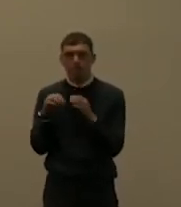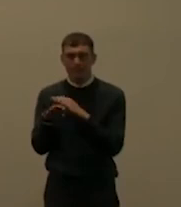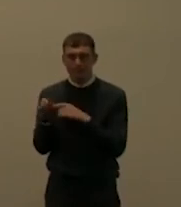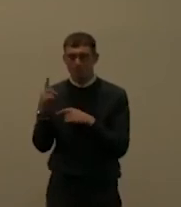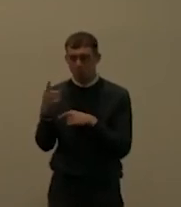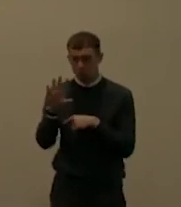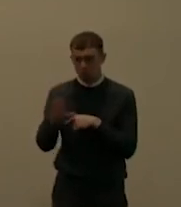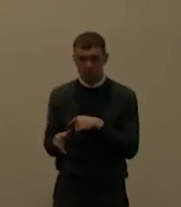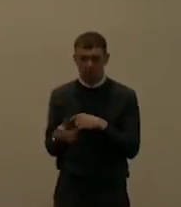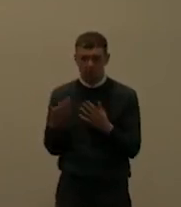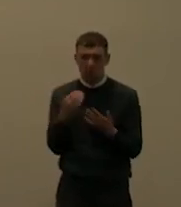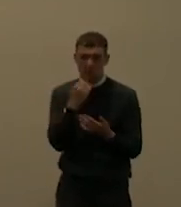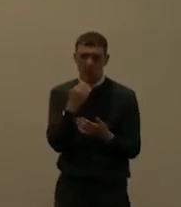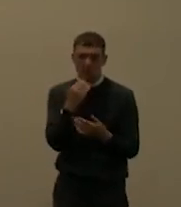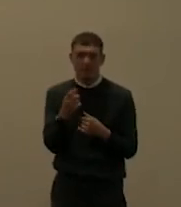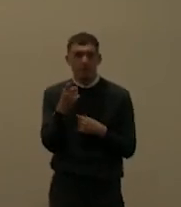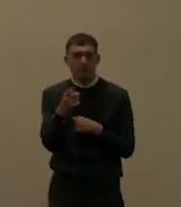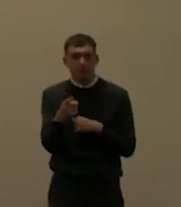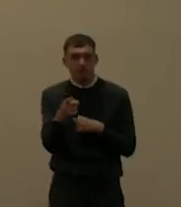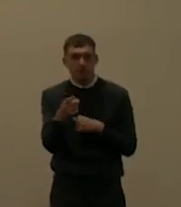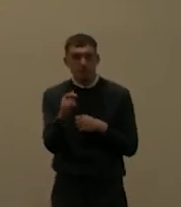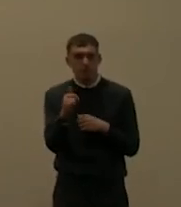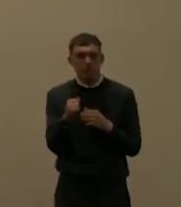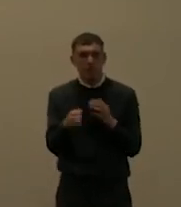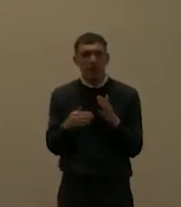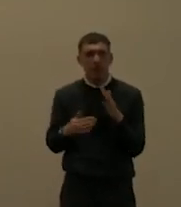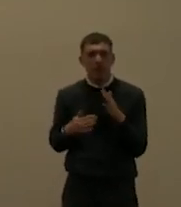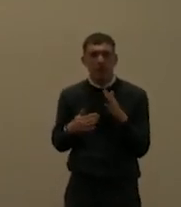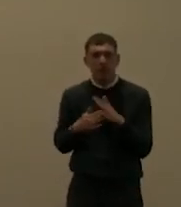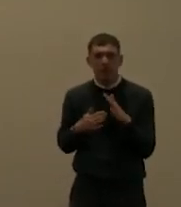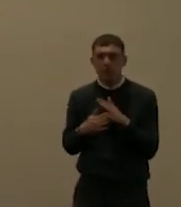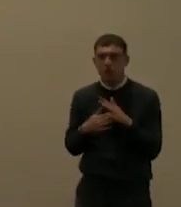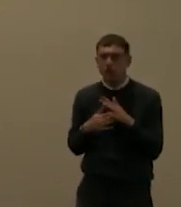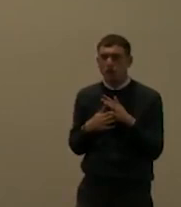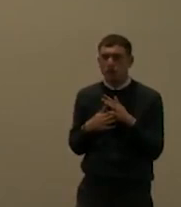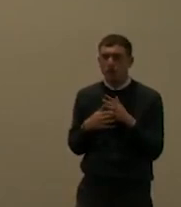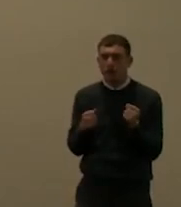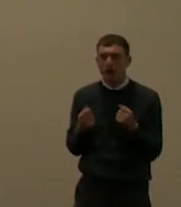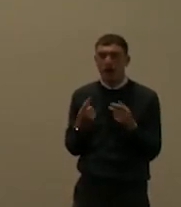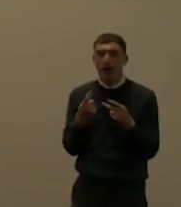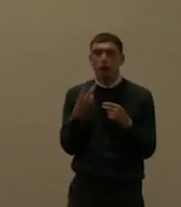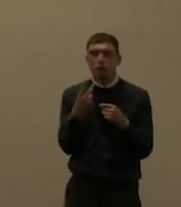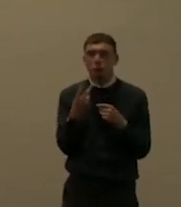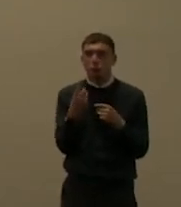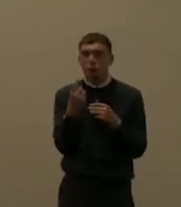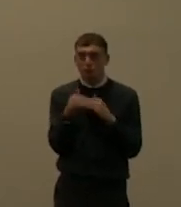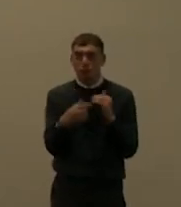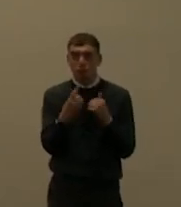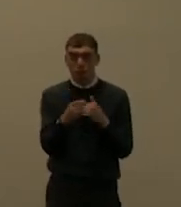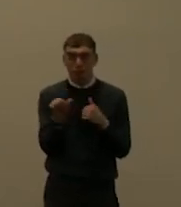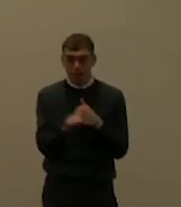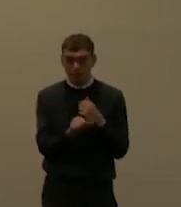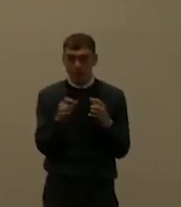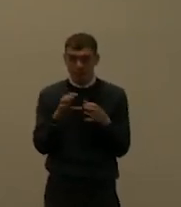for me. So what maybe can... Yeah, the limitations. So when you have more than 1,000 connections per region, yeah,